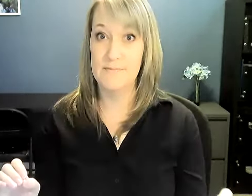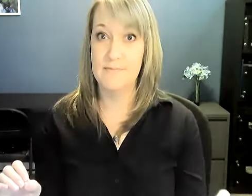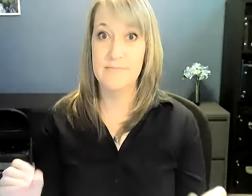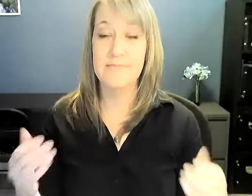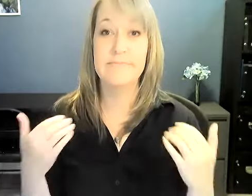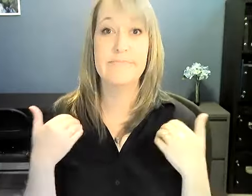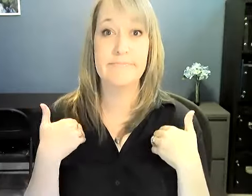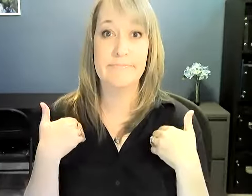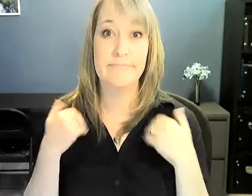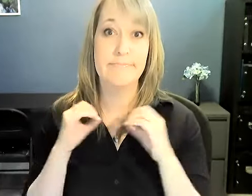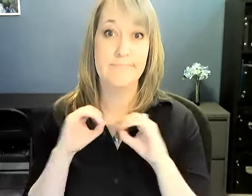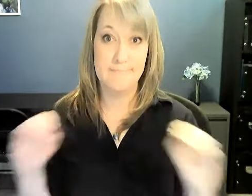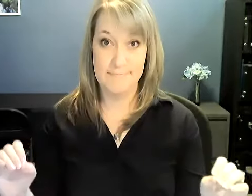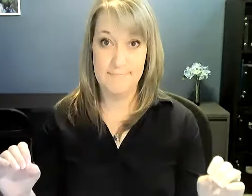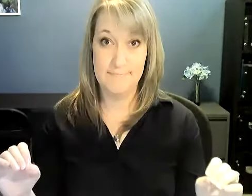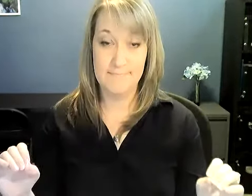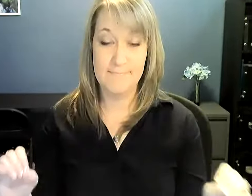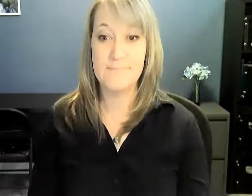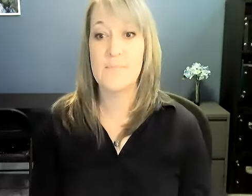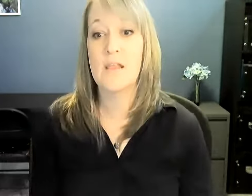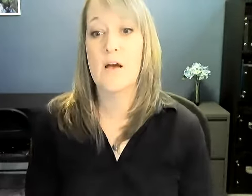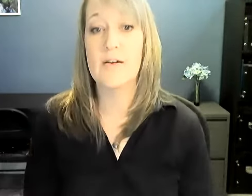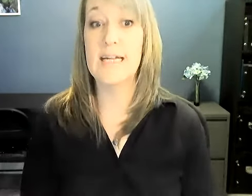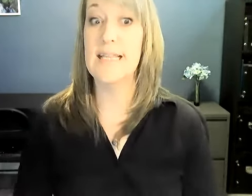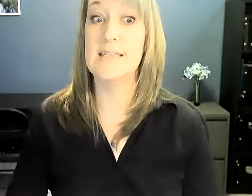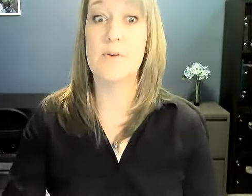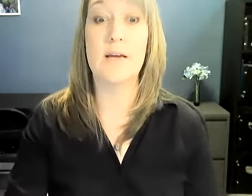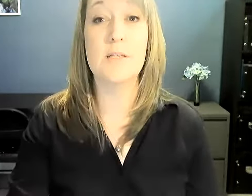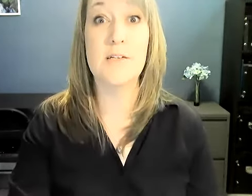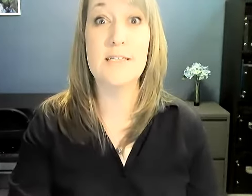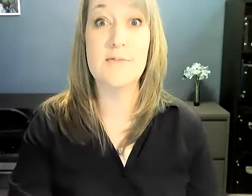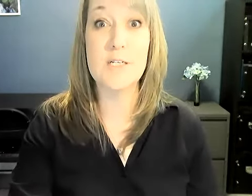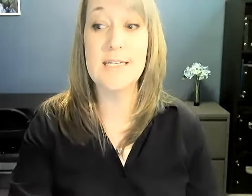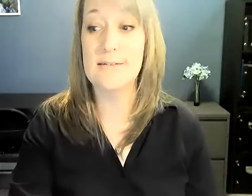All right, and that is vocabulary list 14.